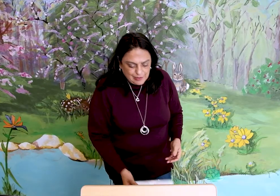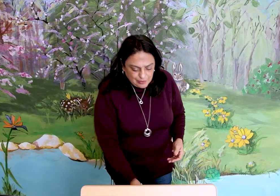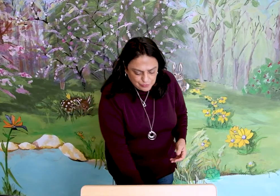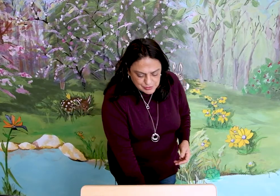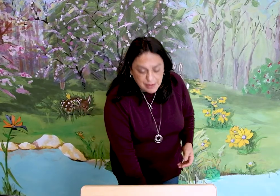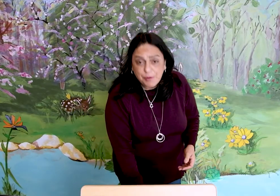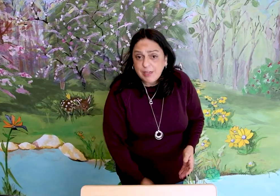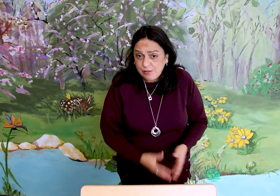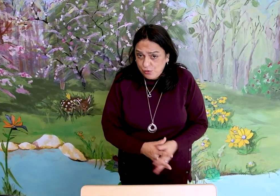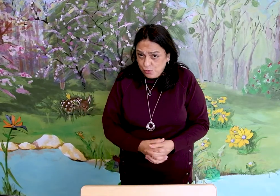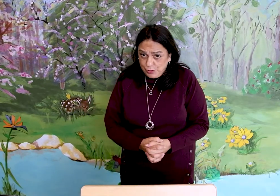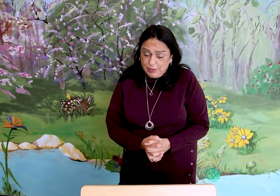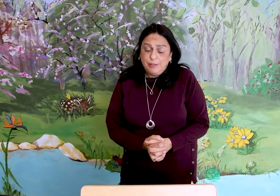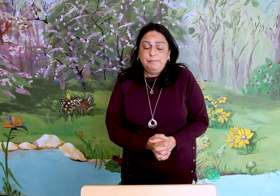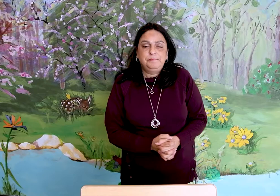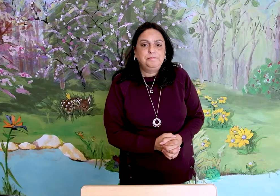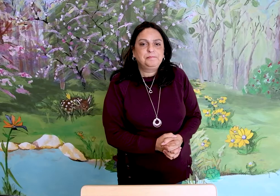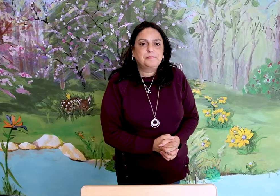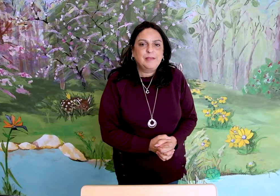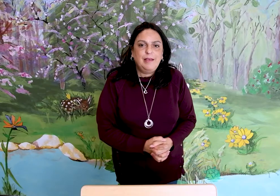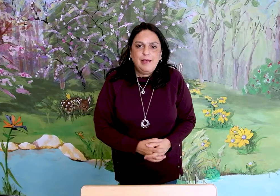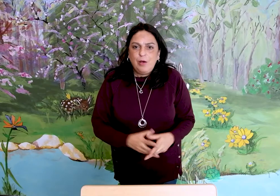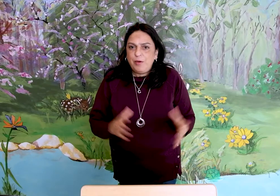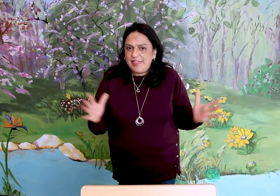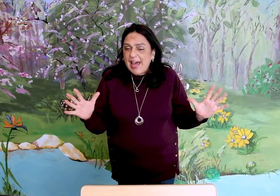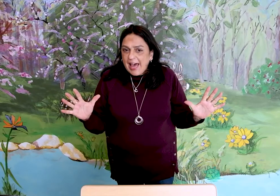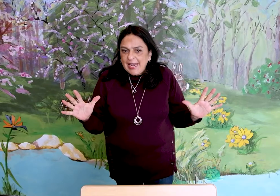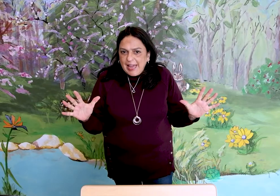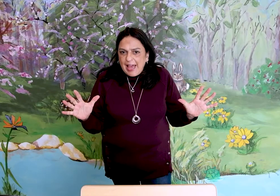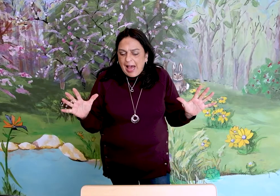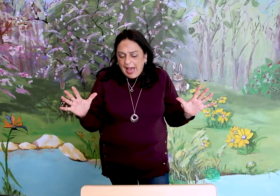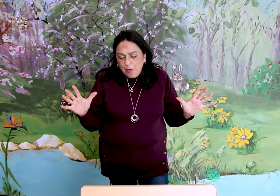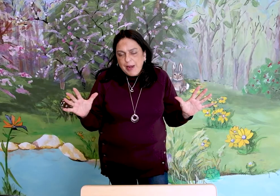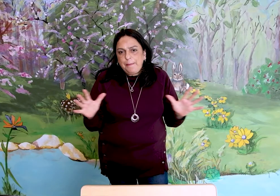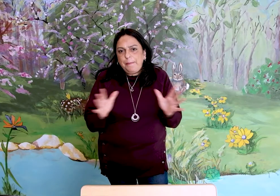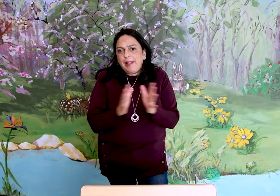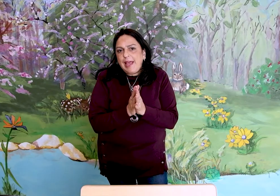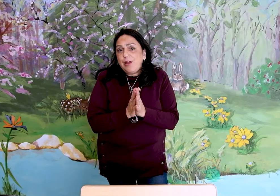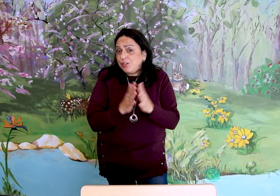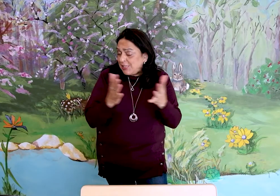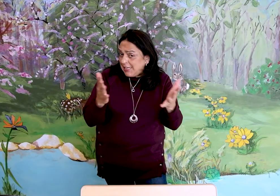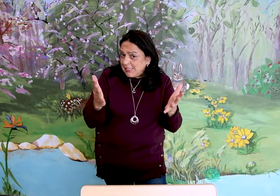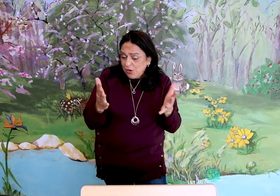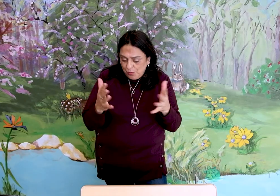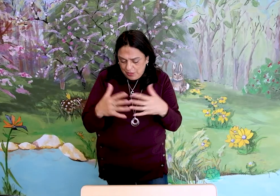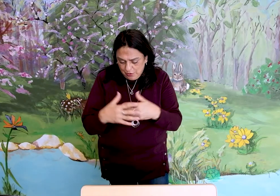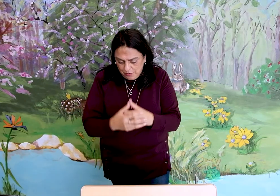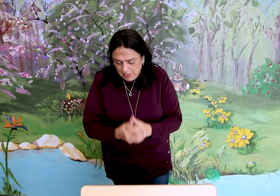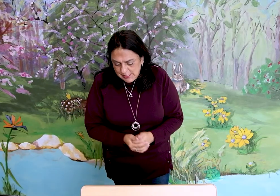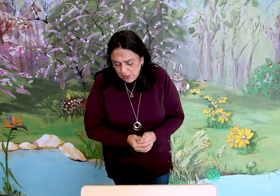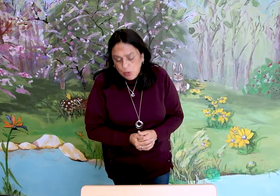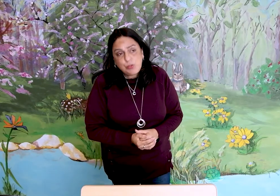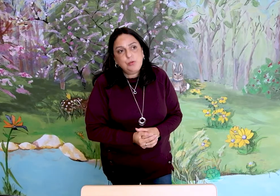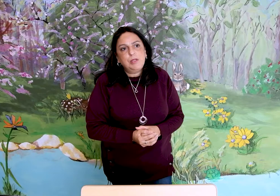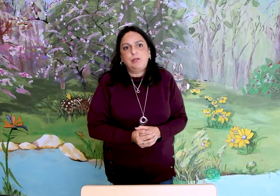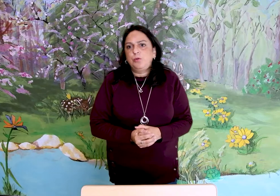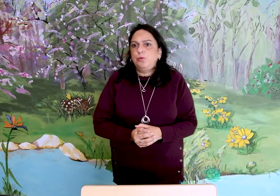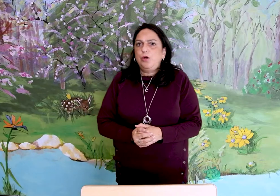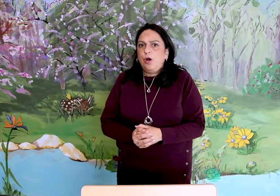to Simon and Schulter. With that, I wanna play or sing a song with you. This goes to the tune of